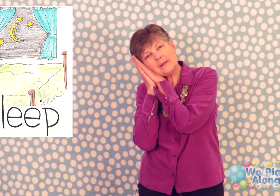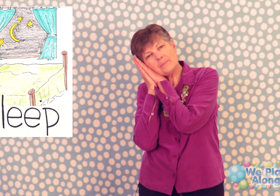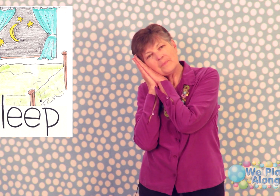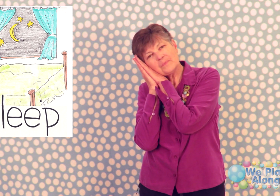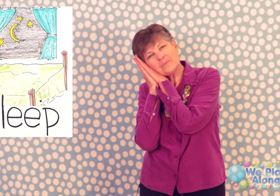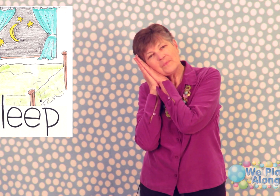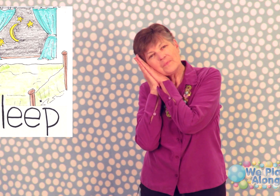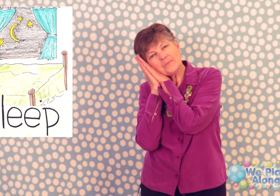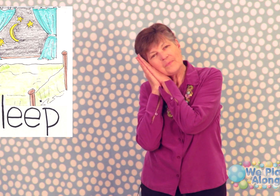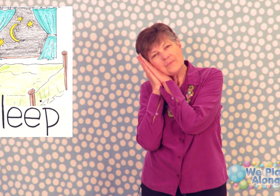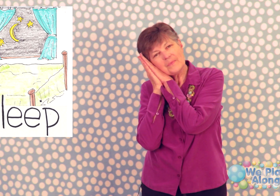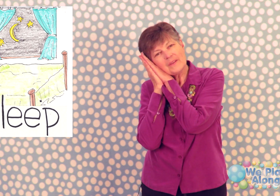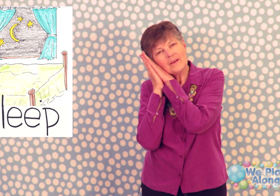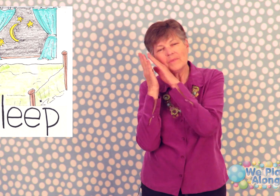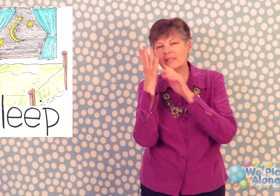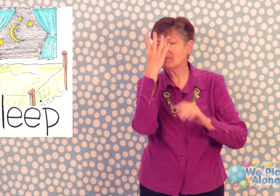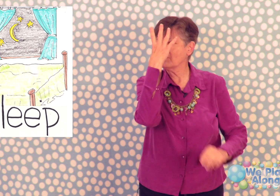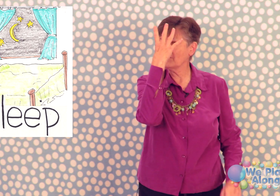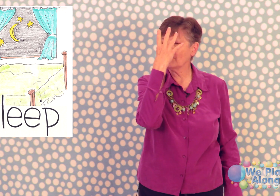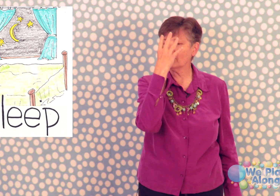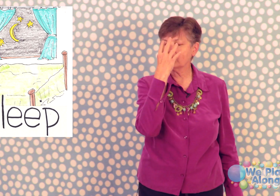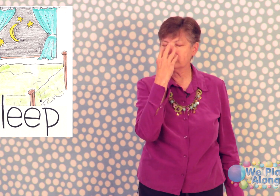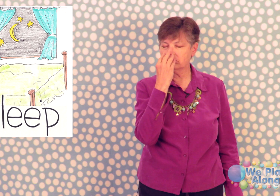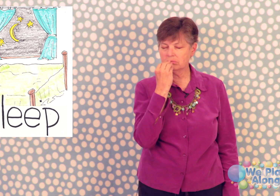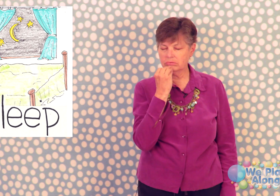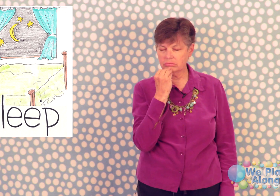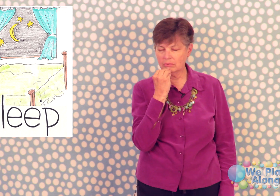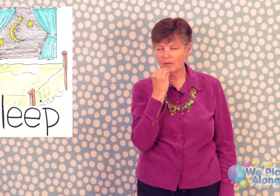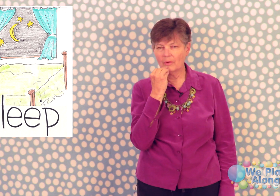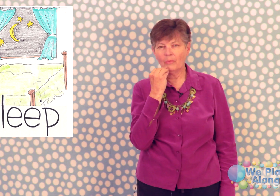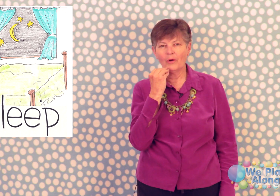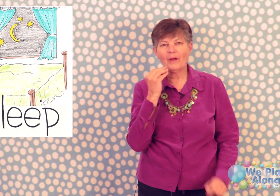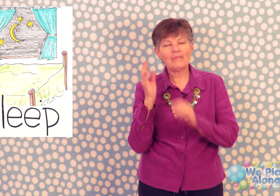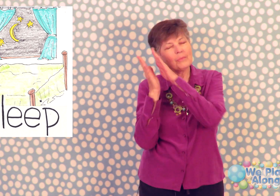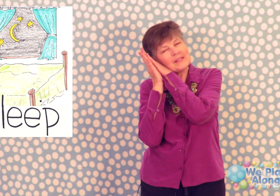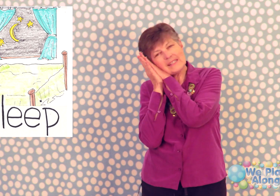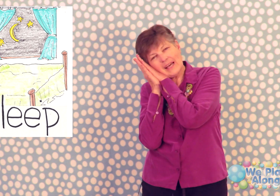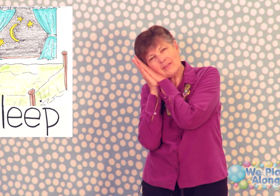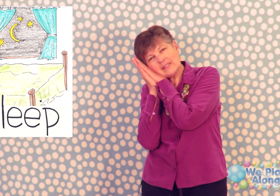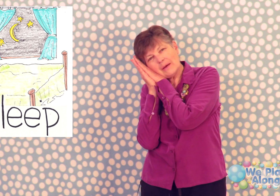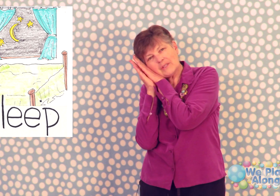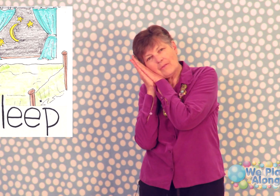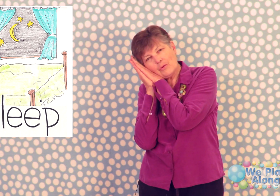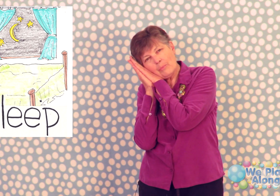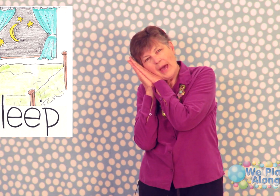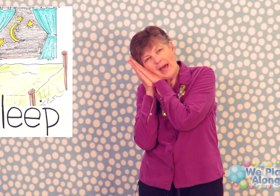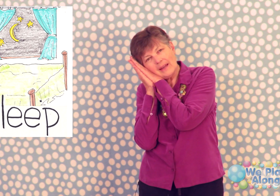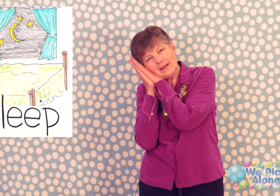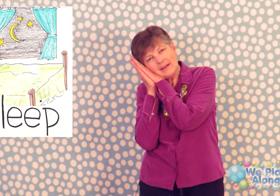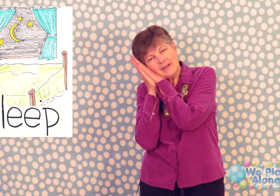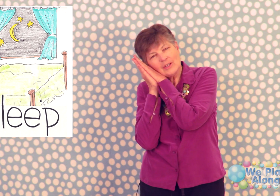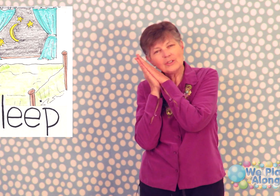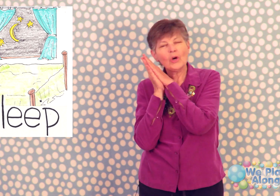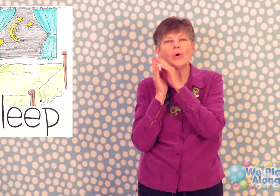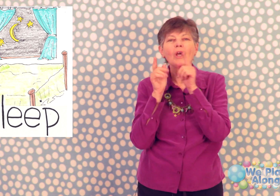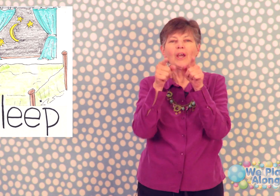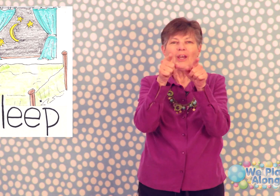sleep. This is maybe more graphic, but this is like the same sign for bed. So